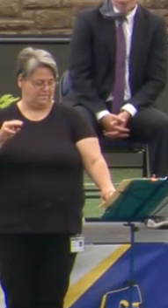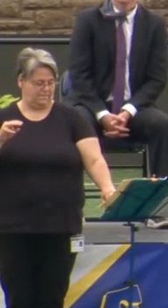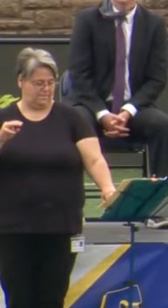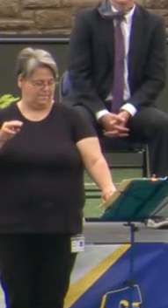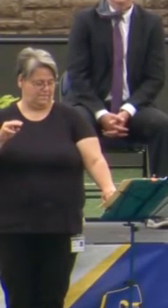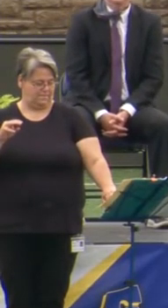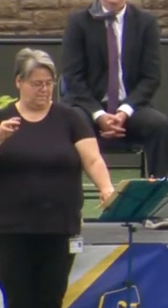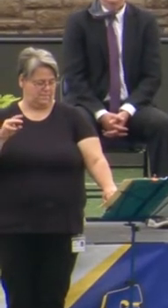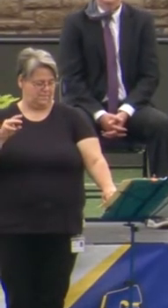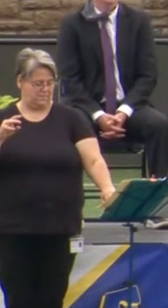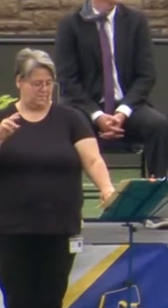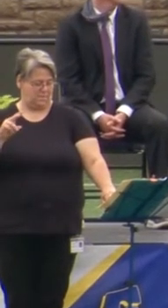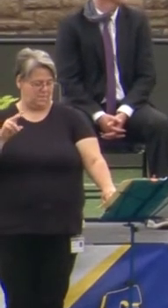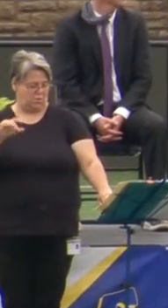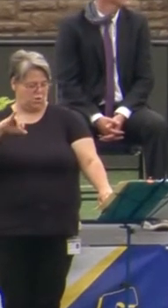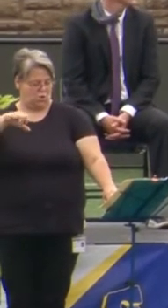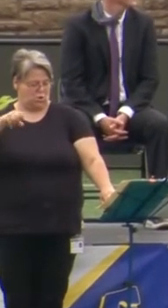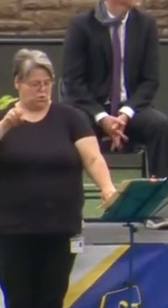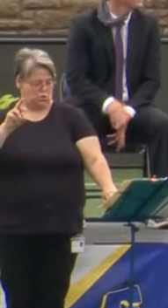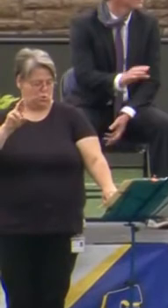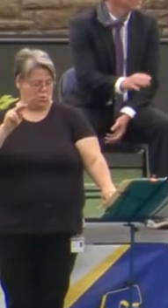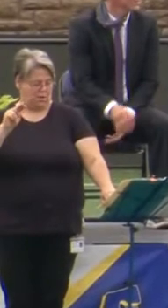Journey Vaughn.